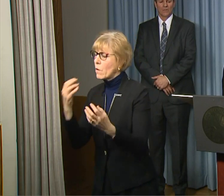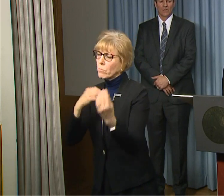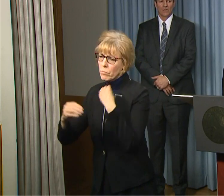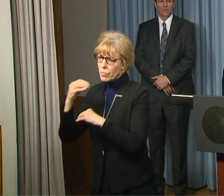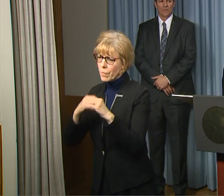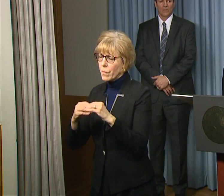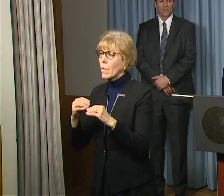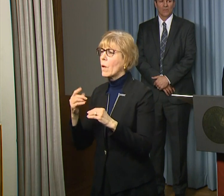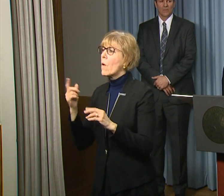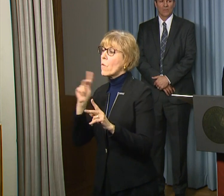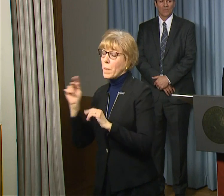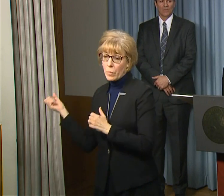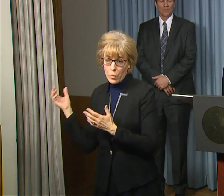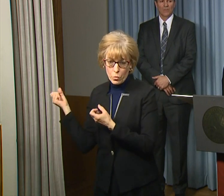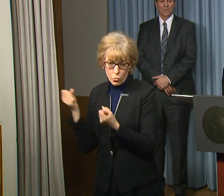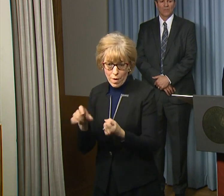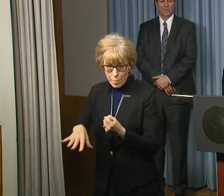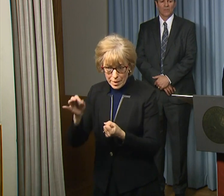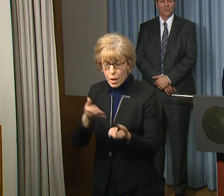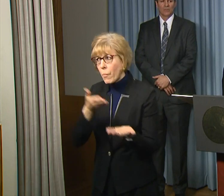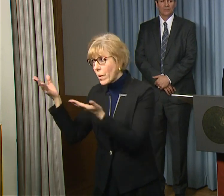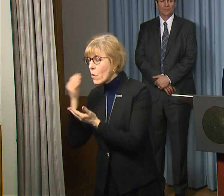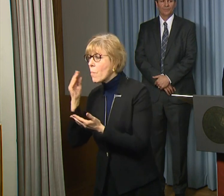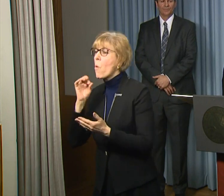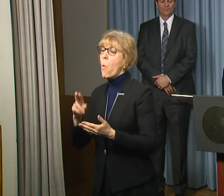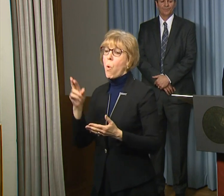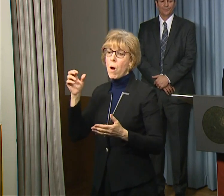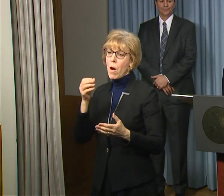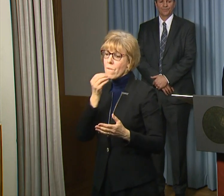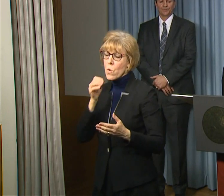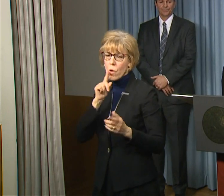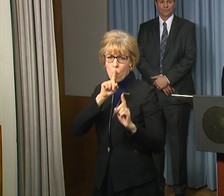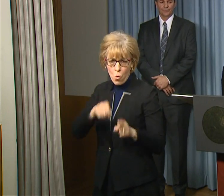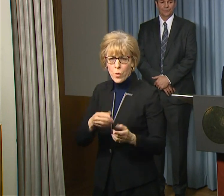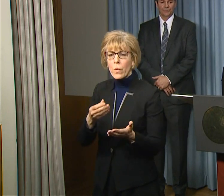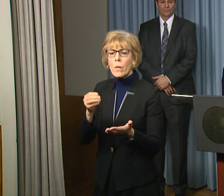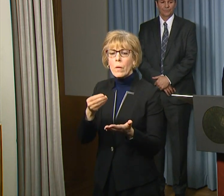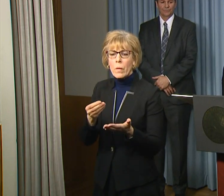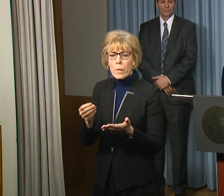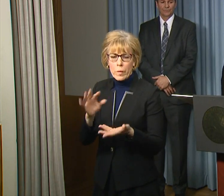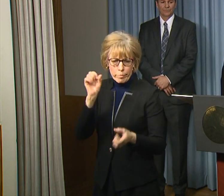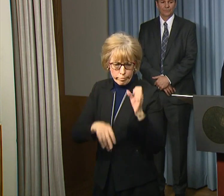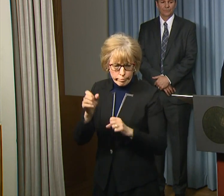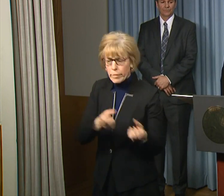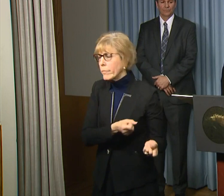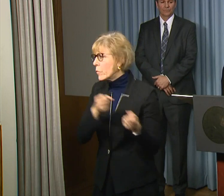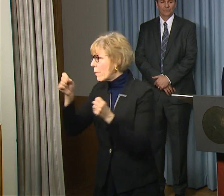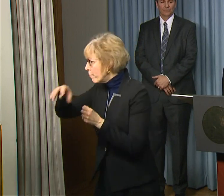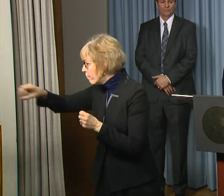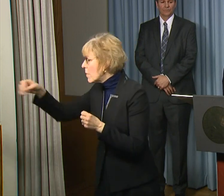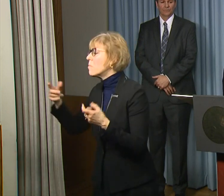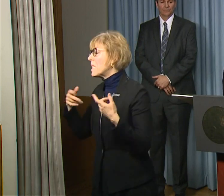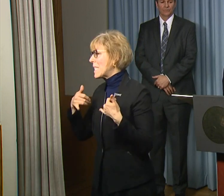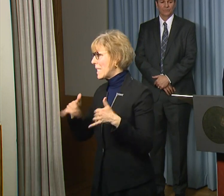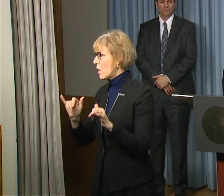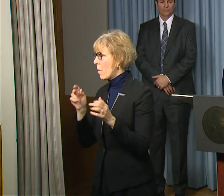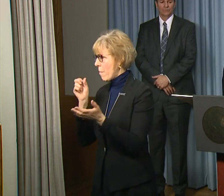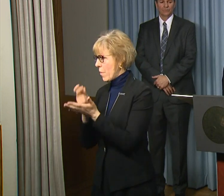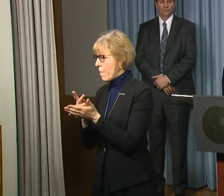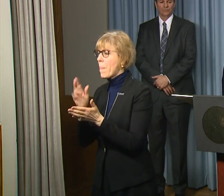Delivery, drive-through, and carry-out will still be permitted. This amended order for mass gatherings will be effective